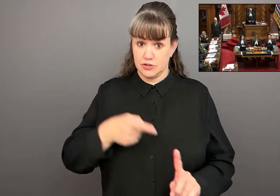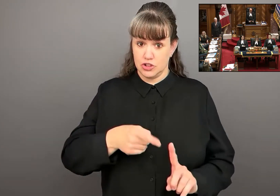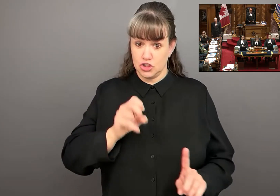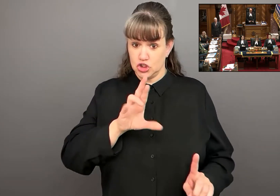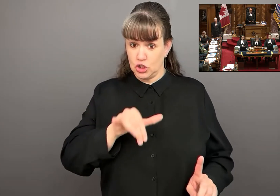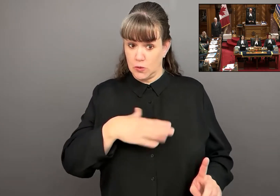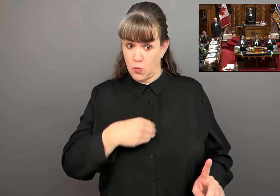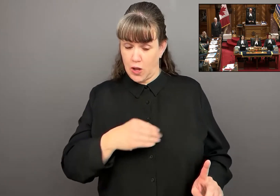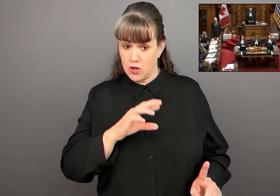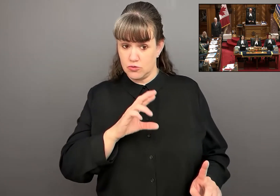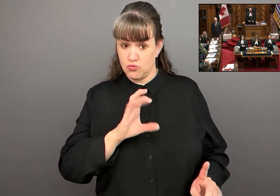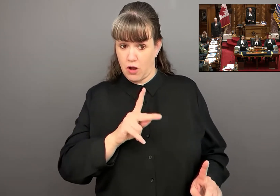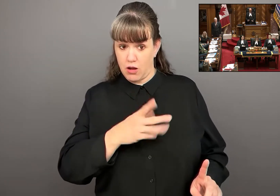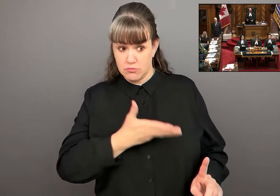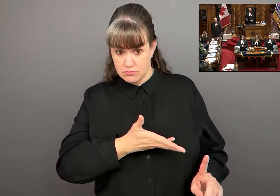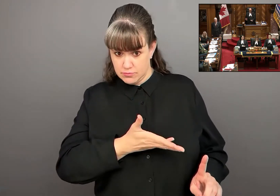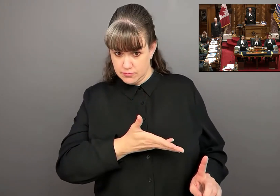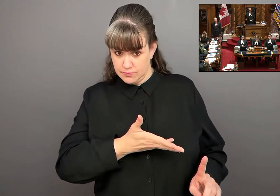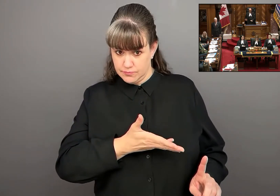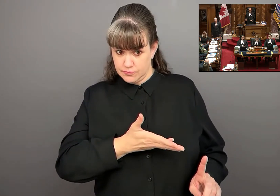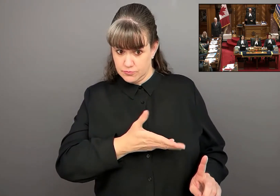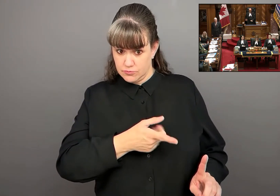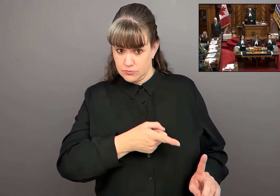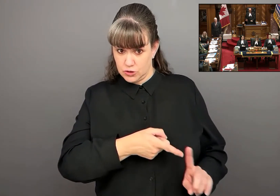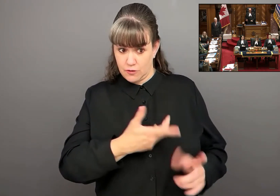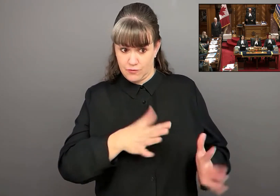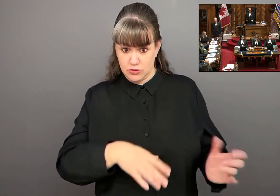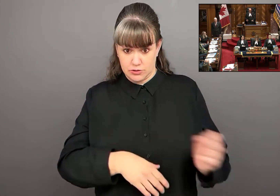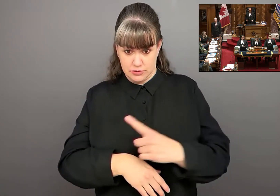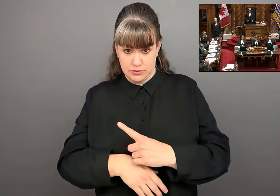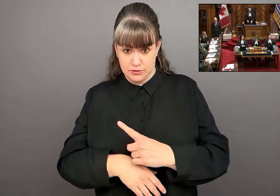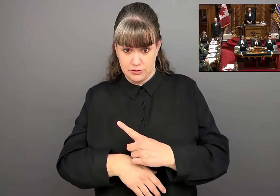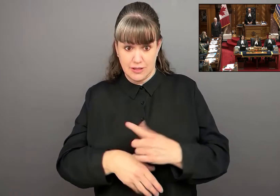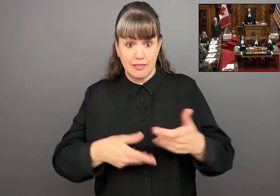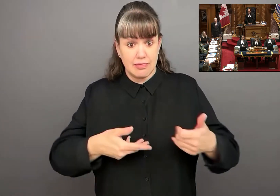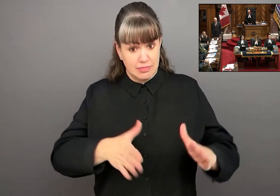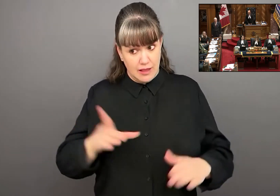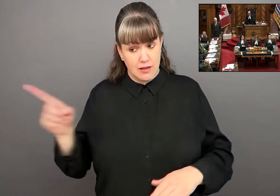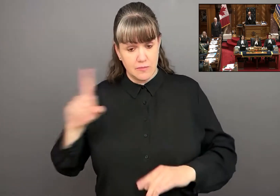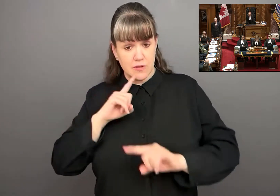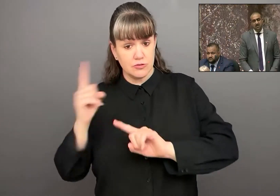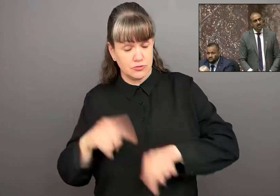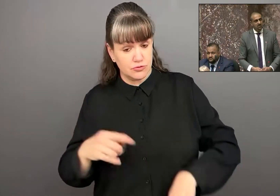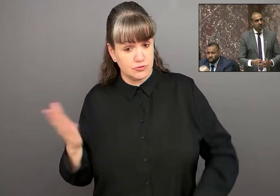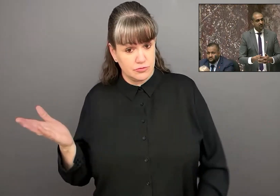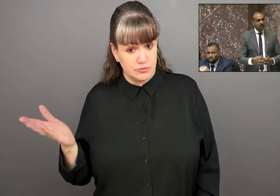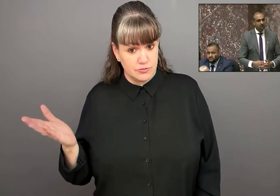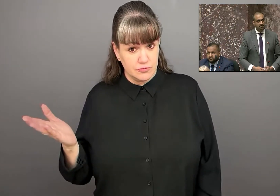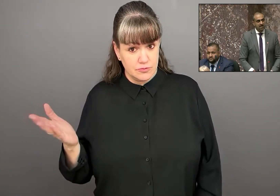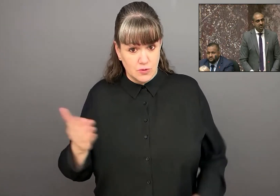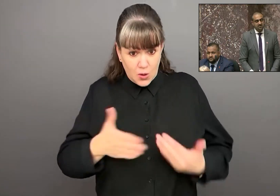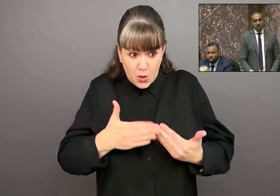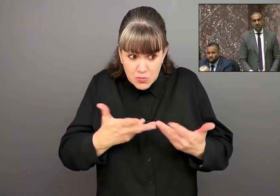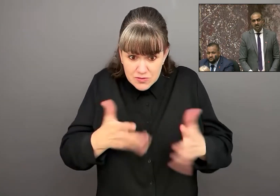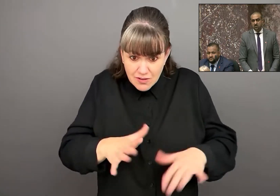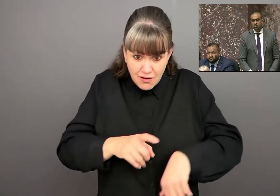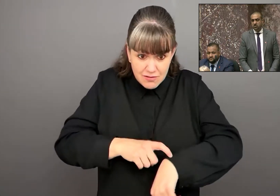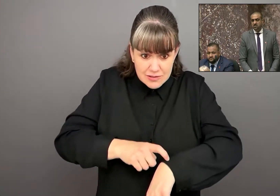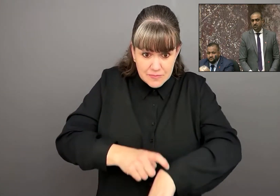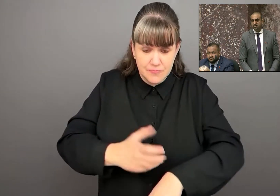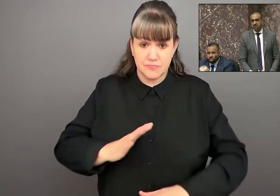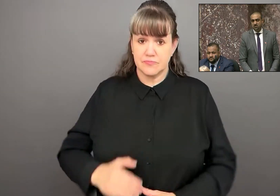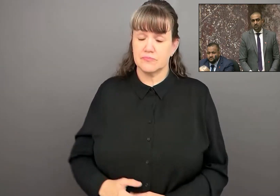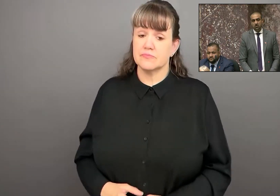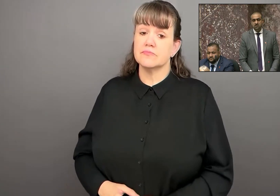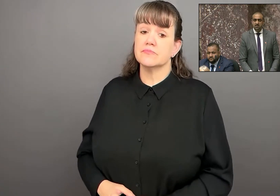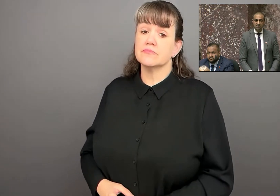Question has been asked. Let the minister conclude it. We are almost done. Thank you, Mr. Speaker. Now, my friend from Delta South asked questions